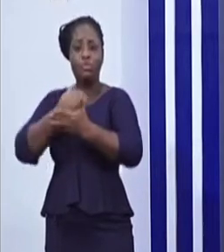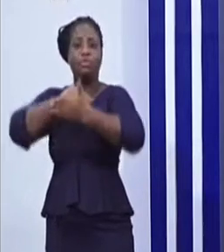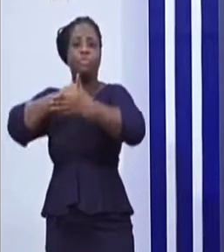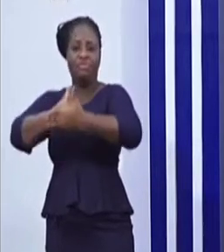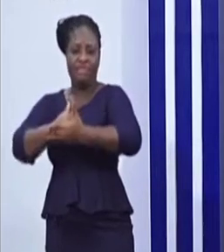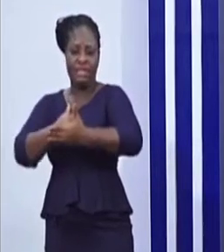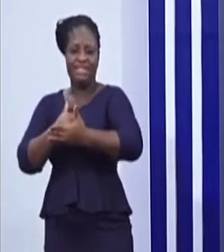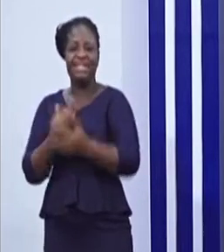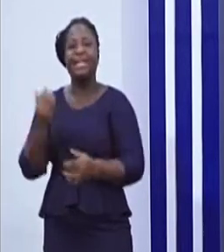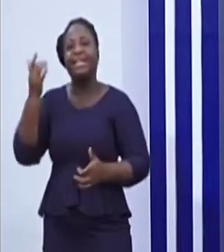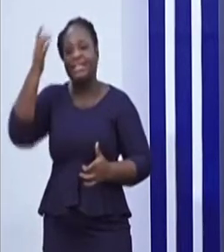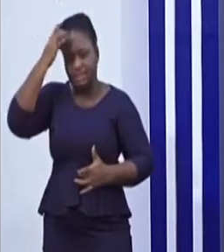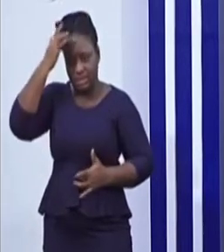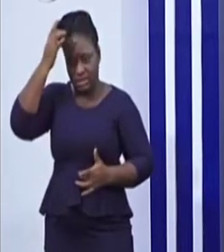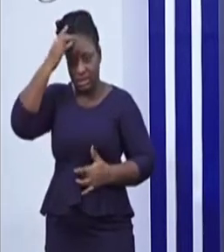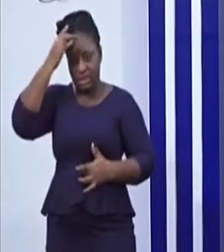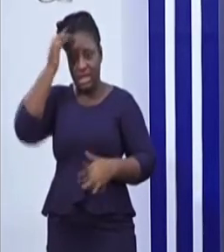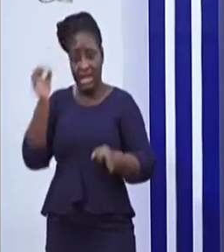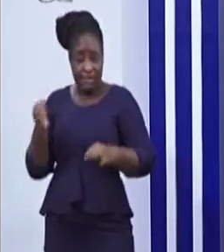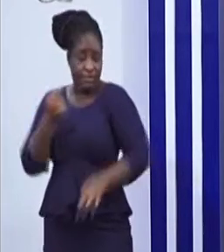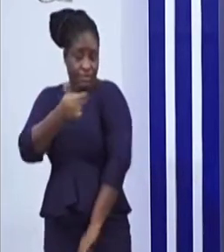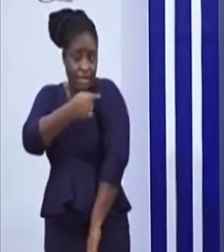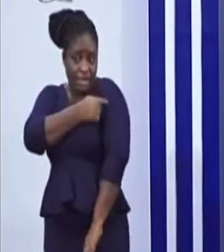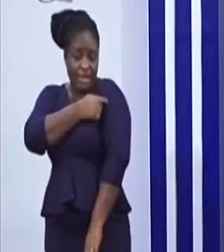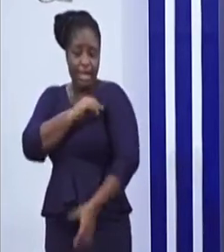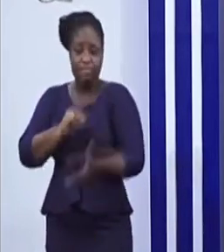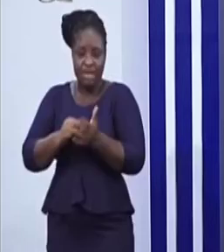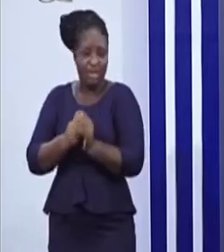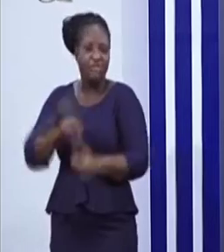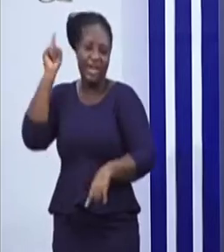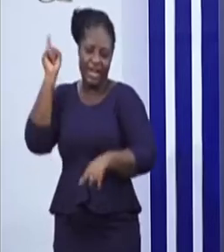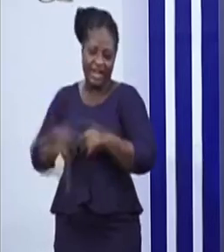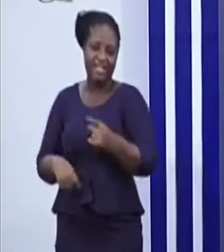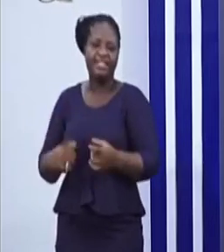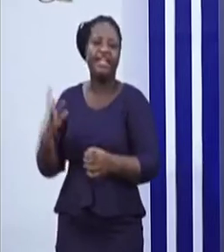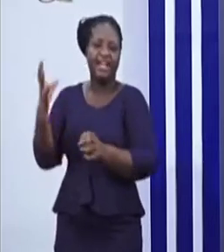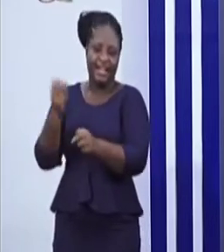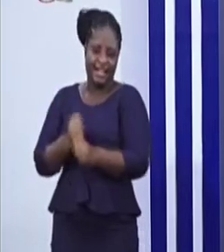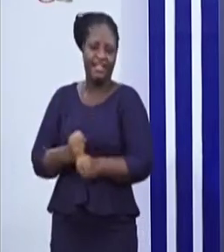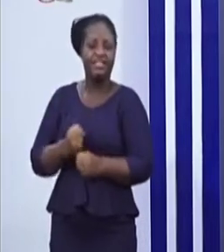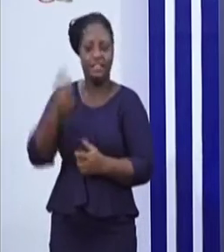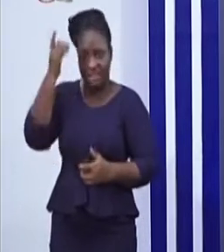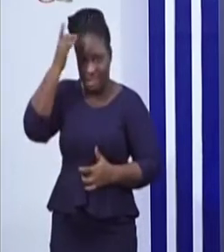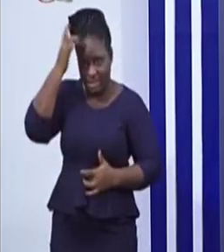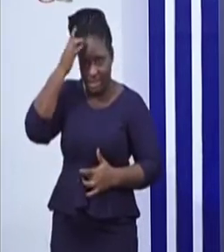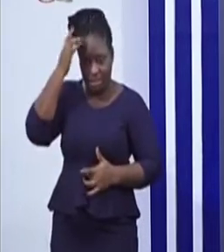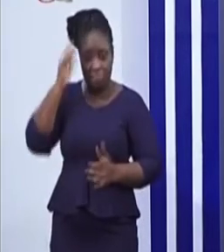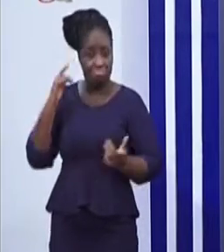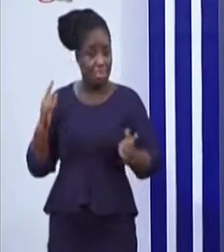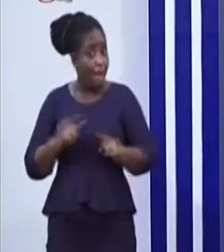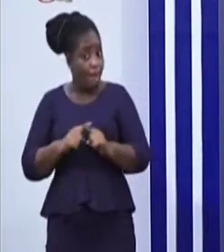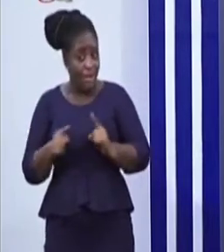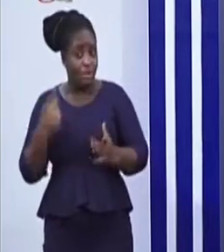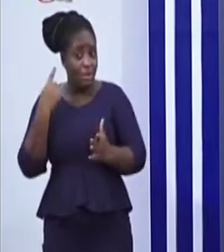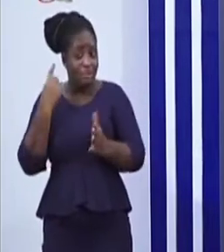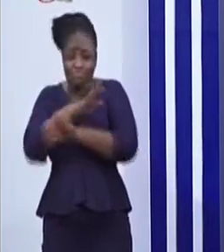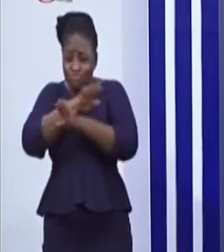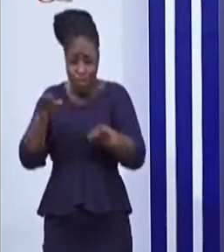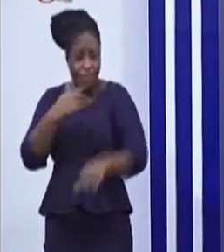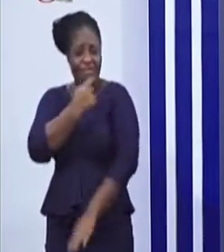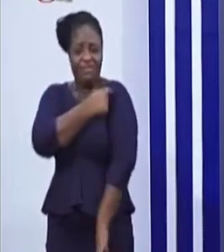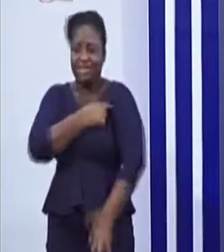get a vaccine and then you don't get a COVID, and you are immune to getting the disease. What we are doing here, now there's no